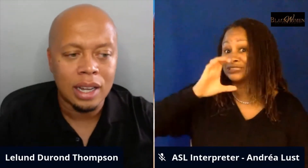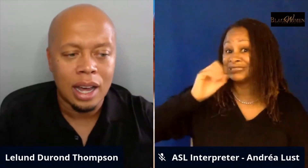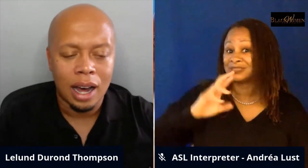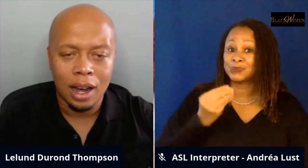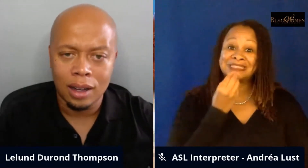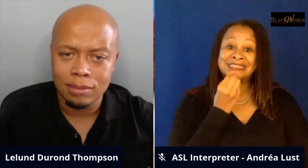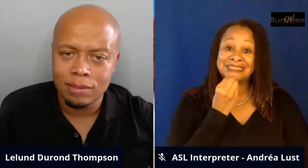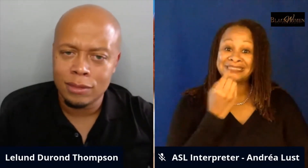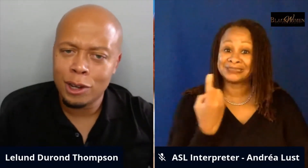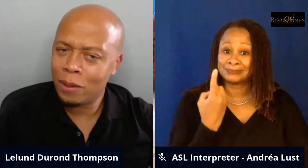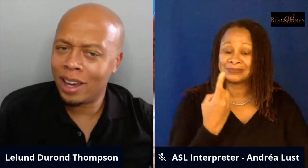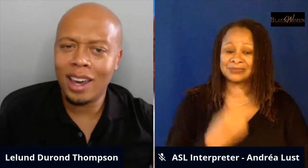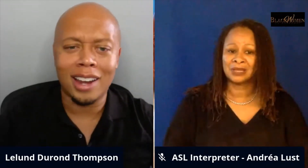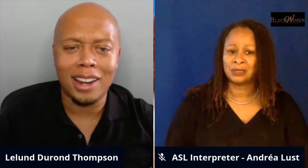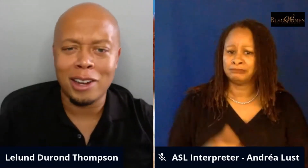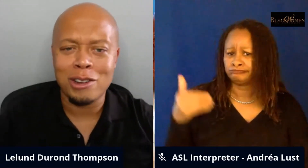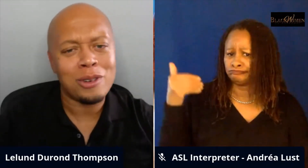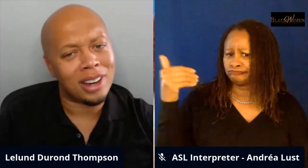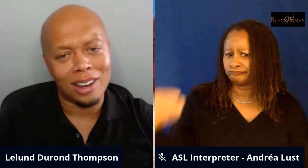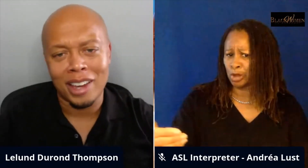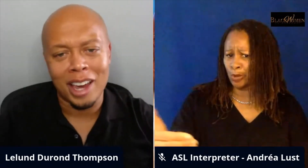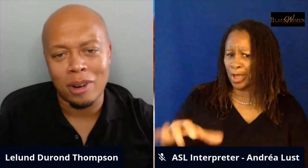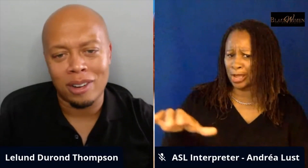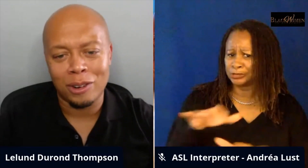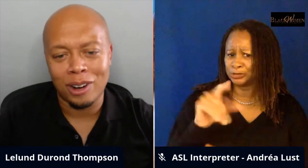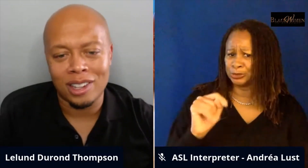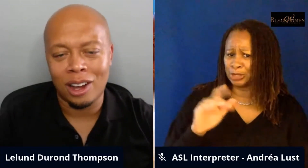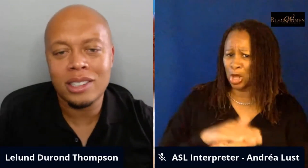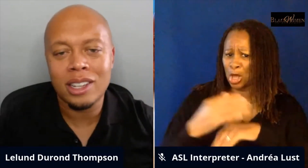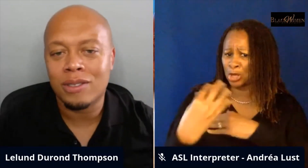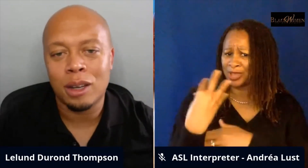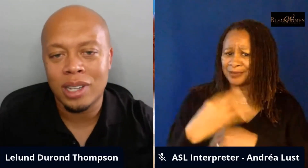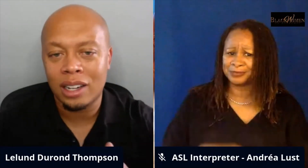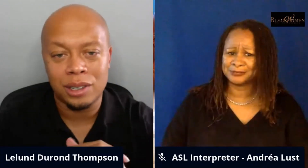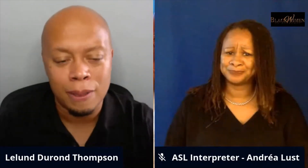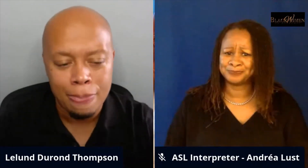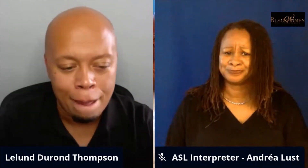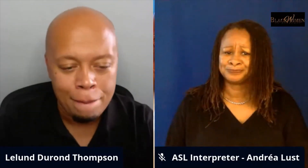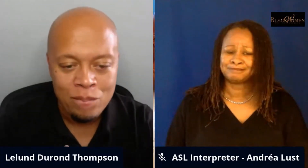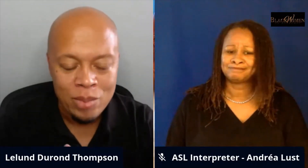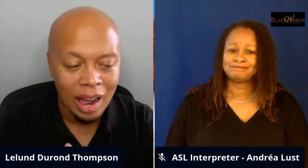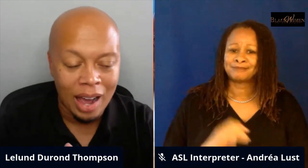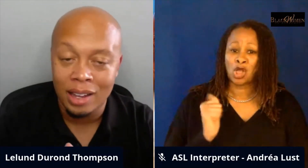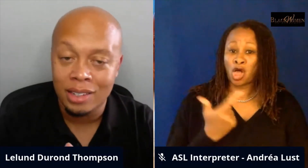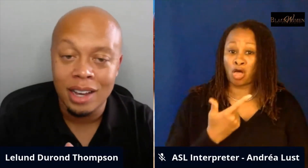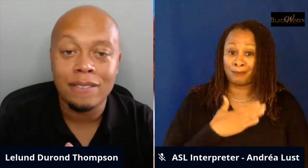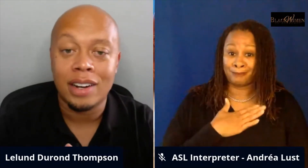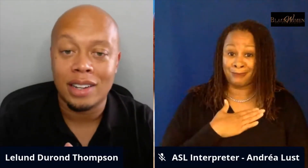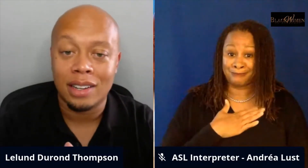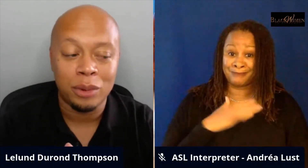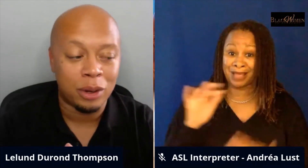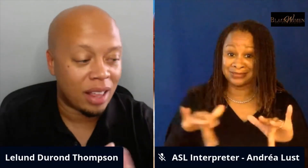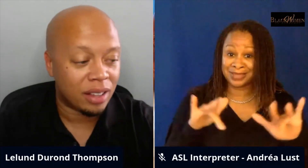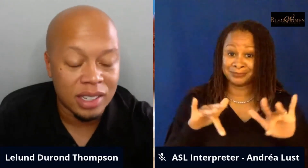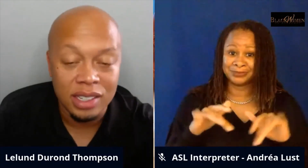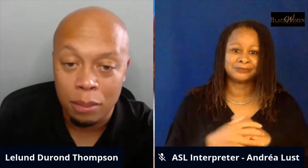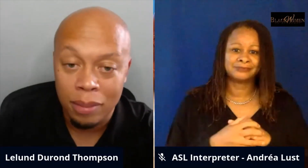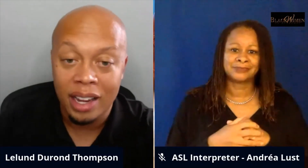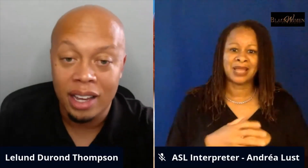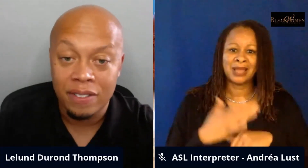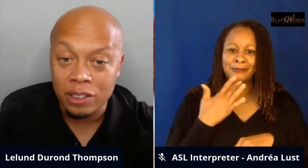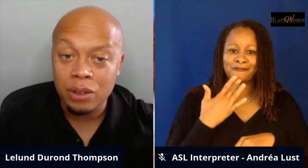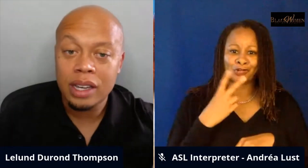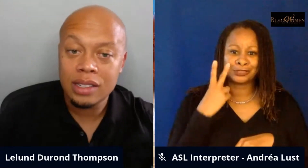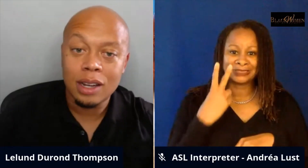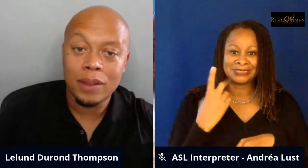something, go ahead and do it on camera. For all the self-tapes I do, I definitely would rather see